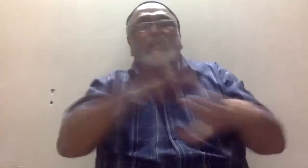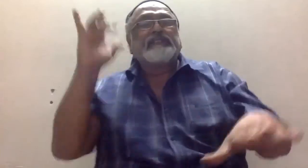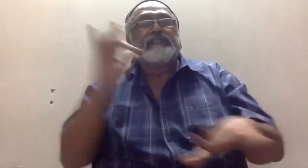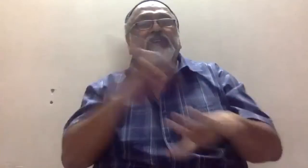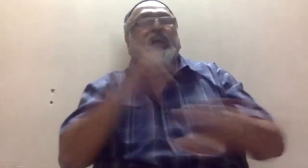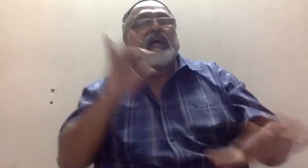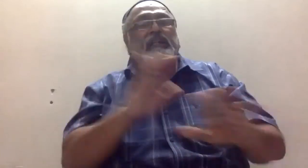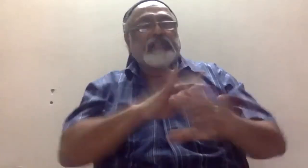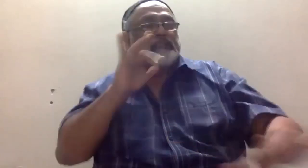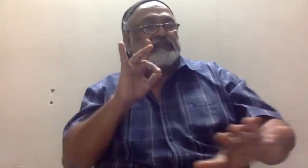Gradually, the constitution,